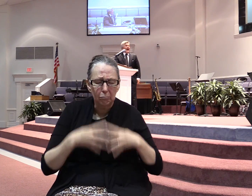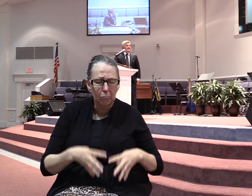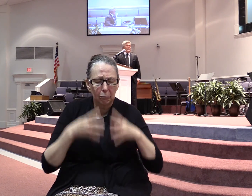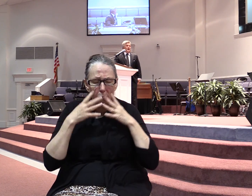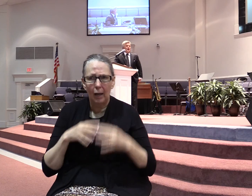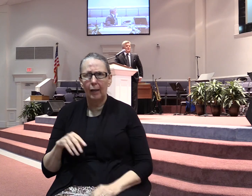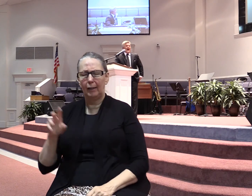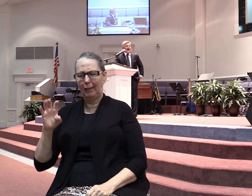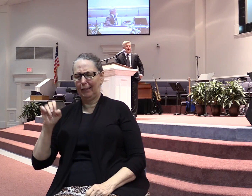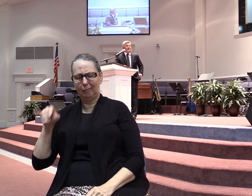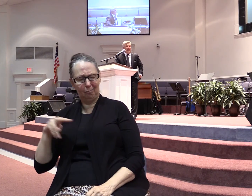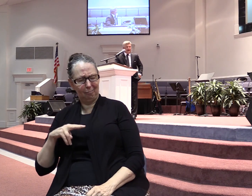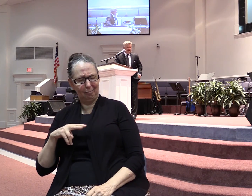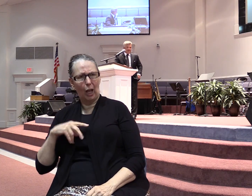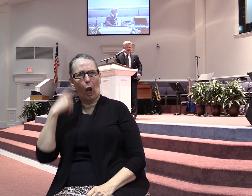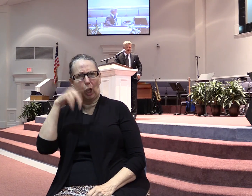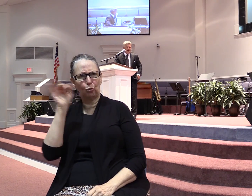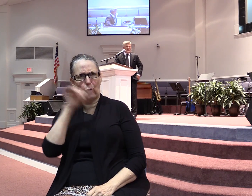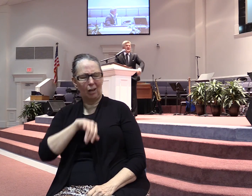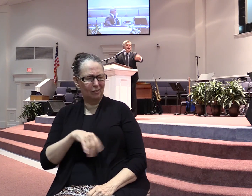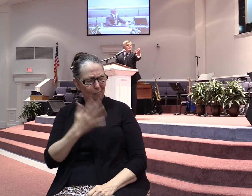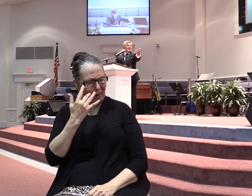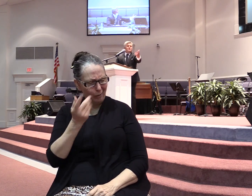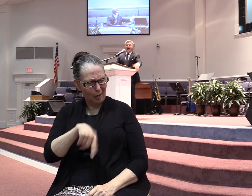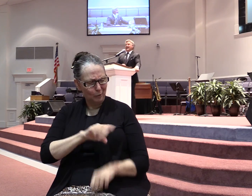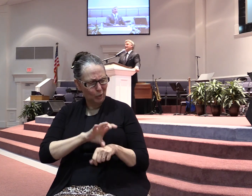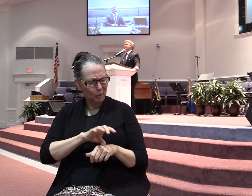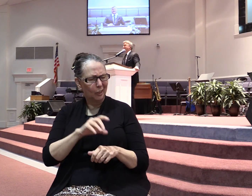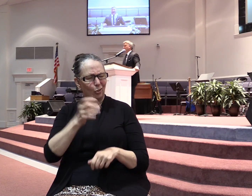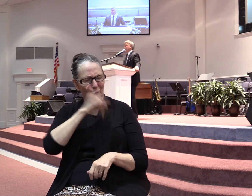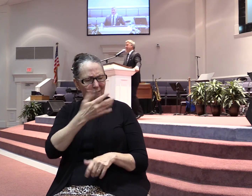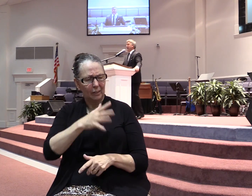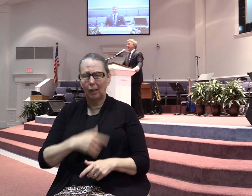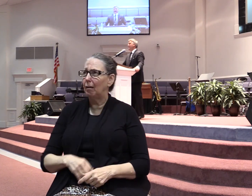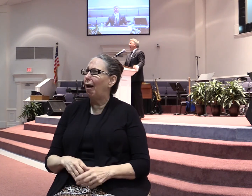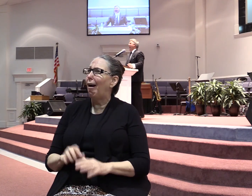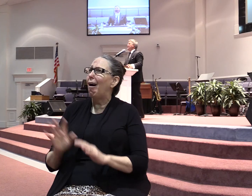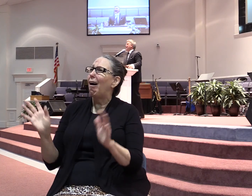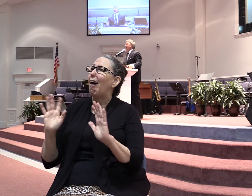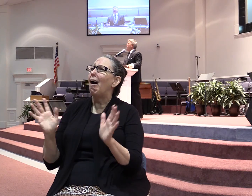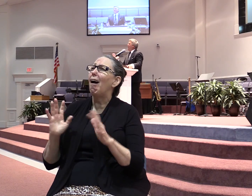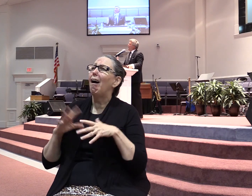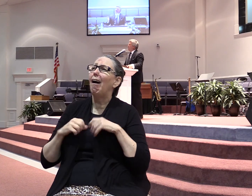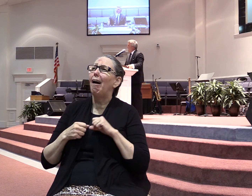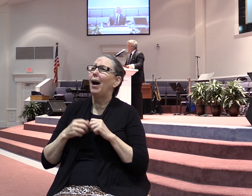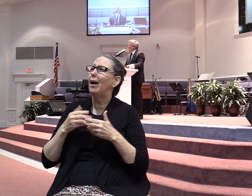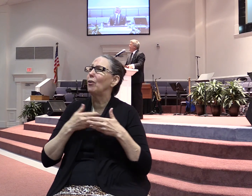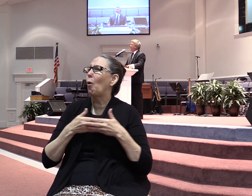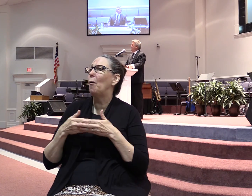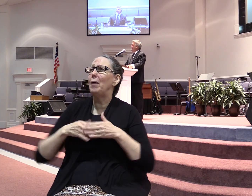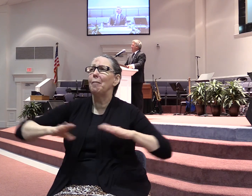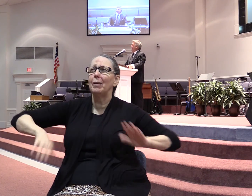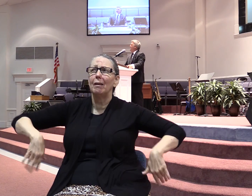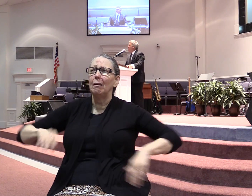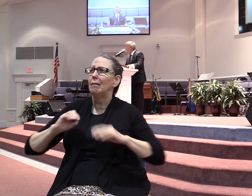God grants her prayer, a child. She gives it back in the vow she made him. And Samuel is